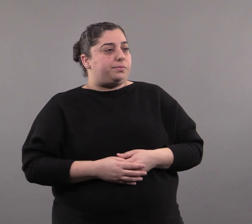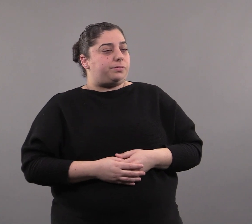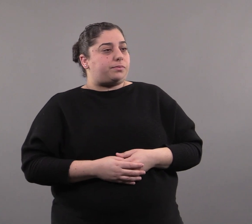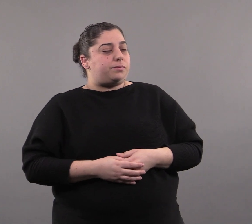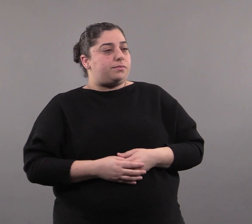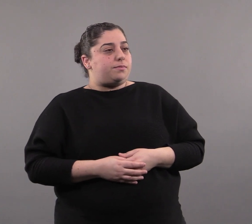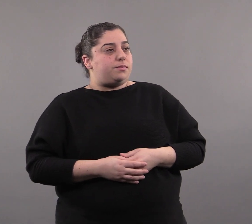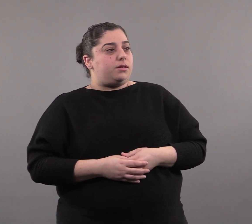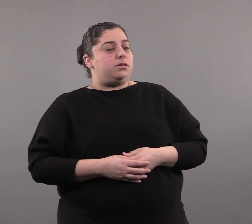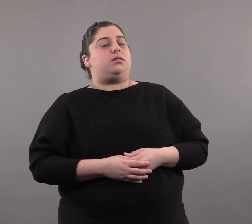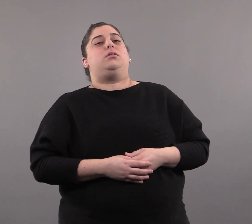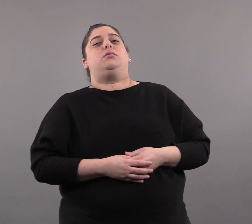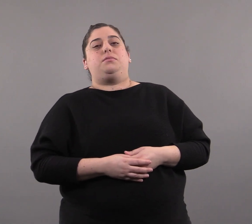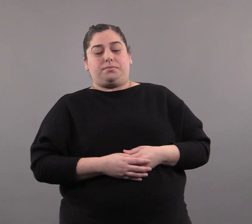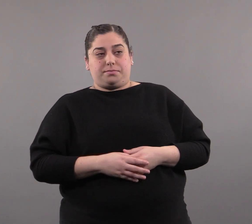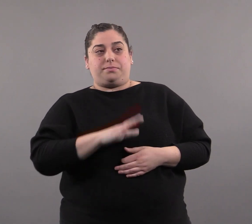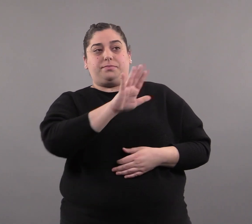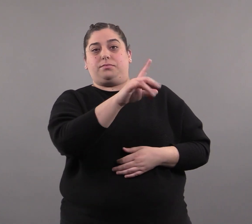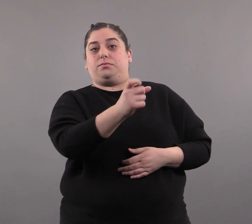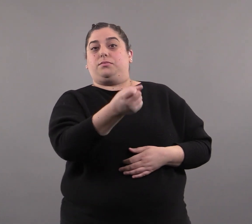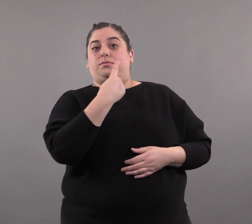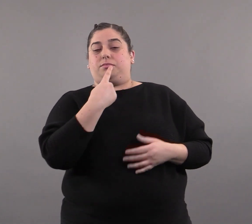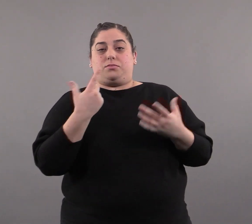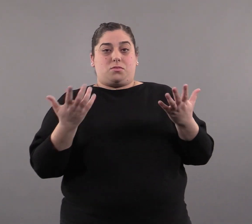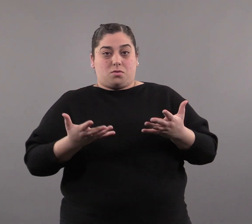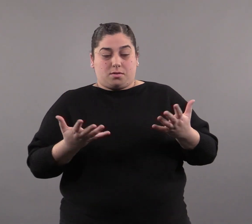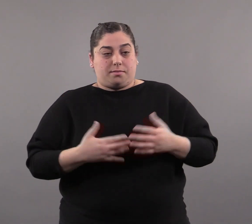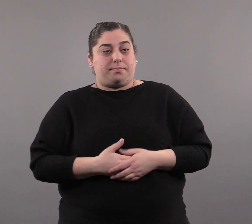The question is if this individual